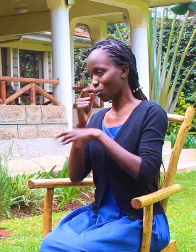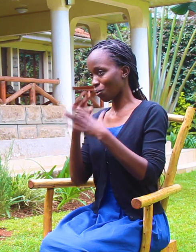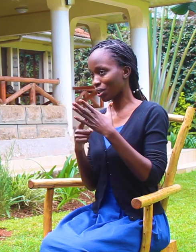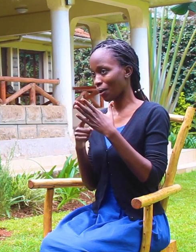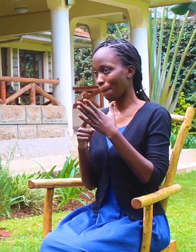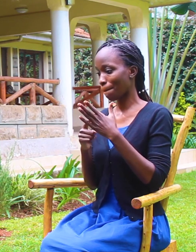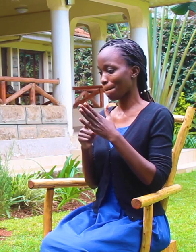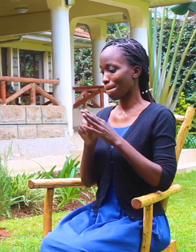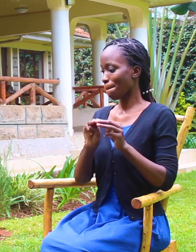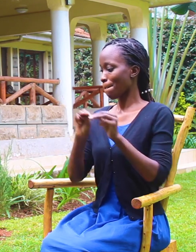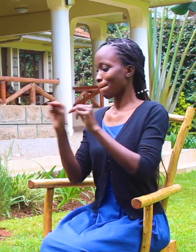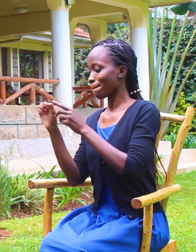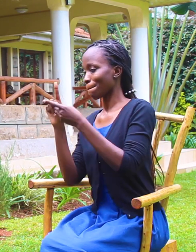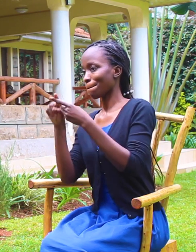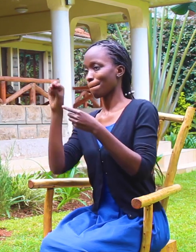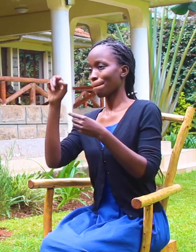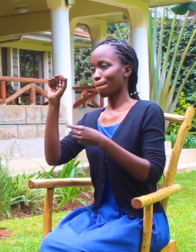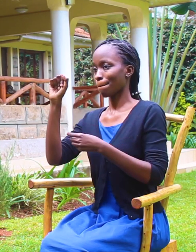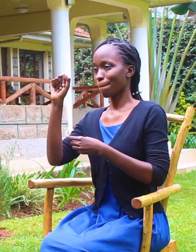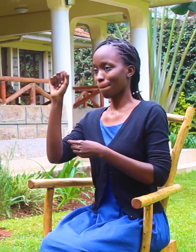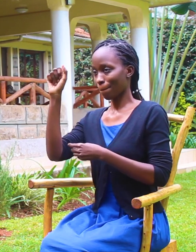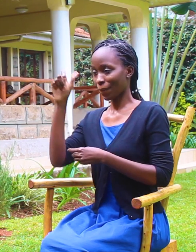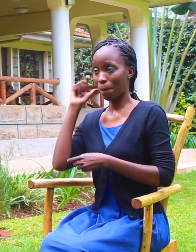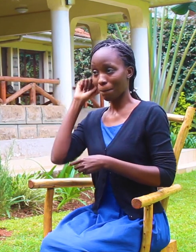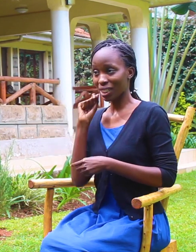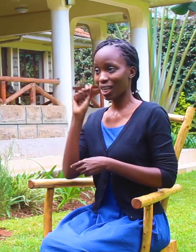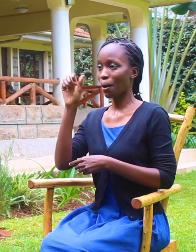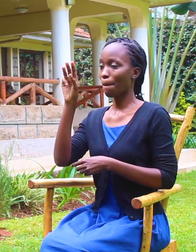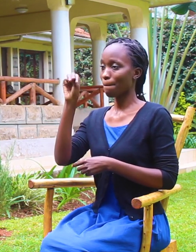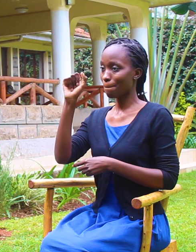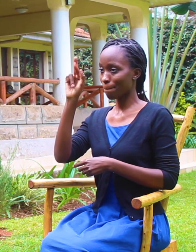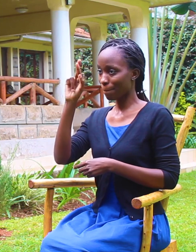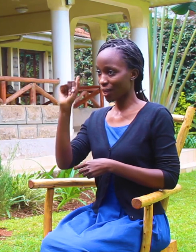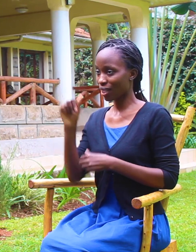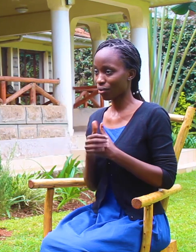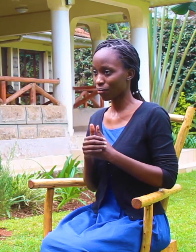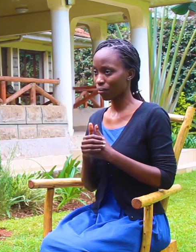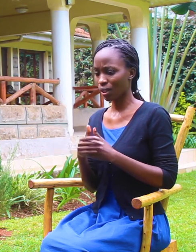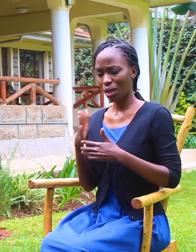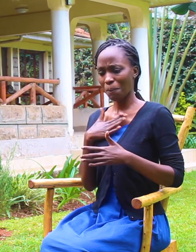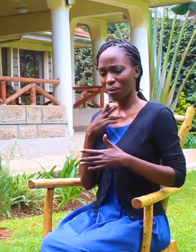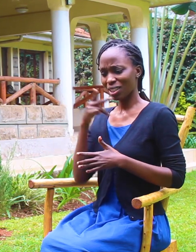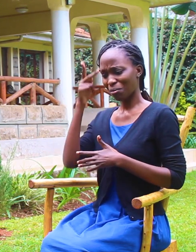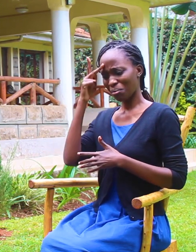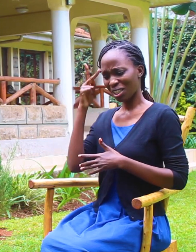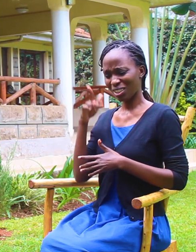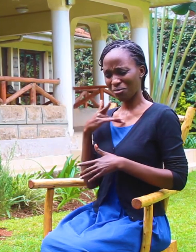As a parent, your daughter has a hearing problem, and taken to Masai Mara, I almost